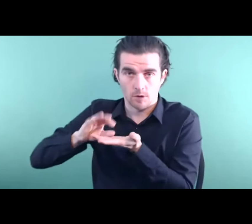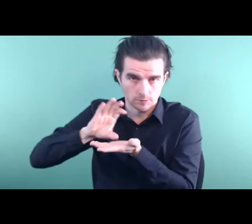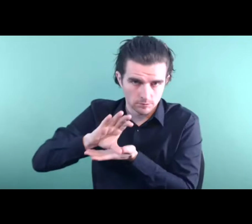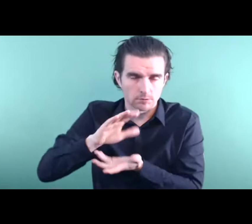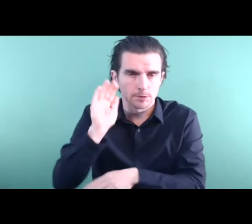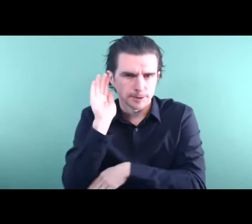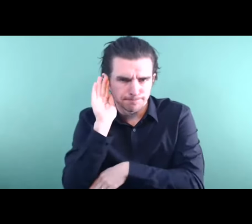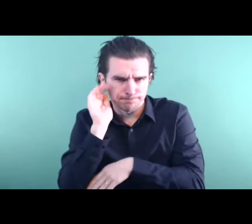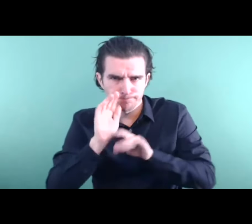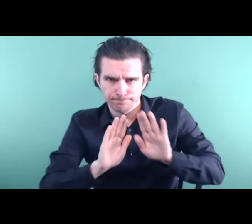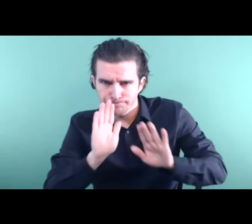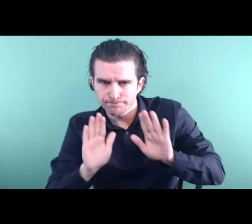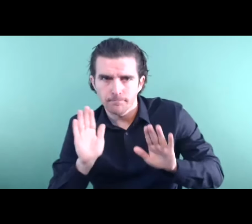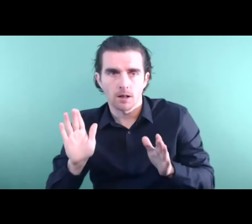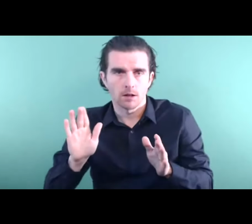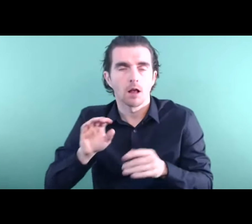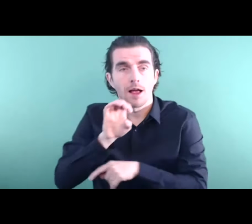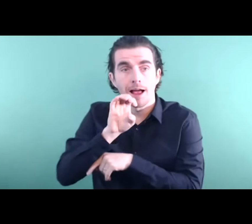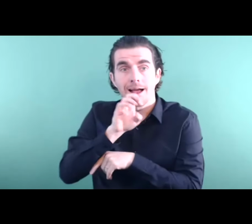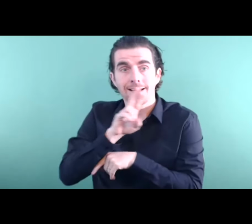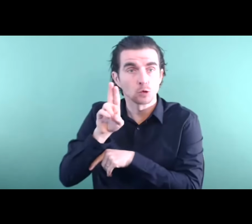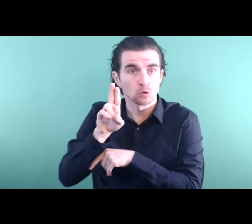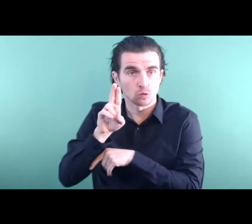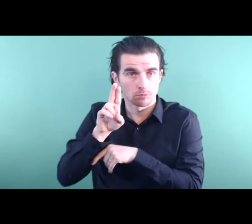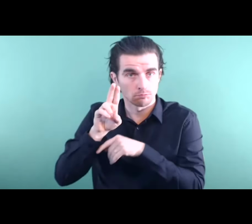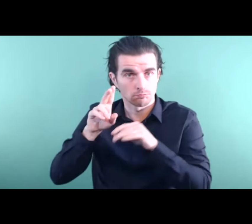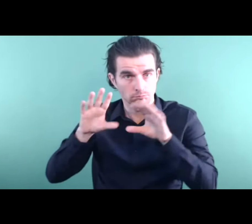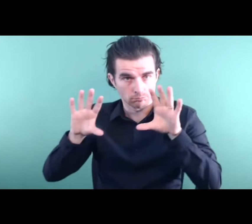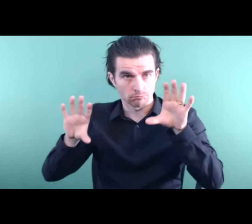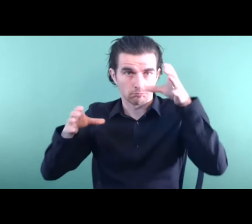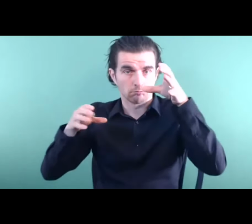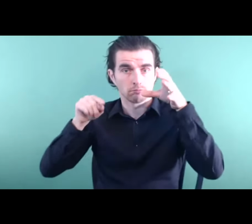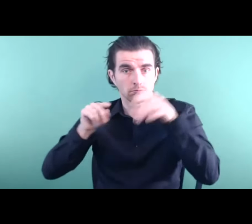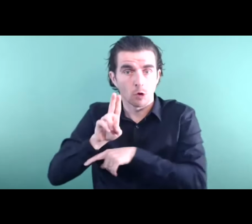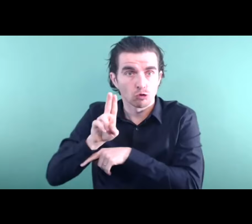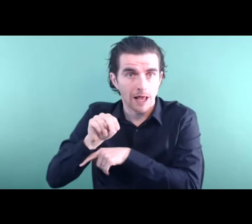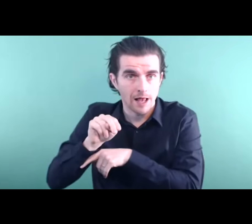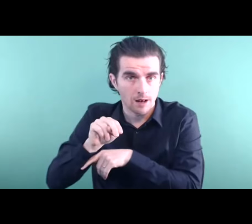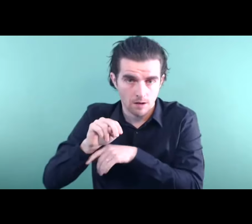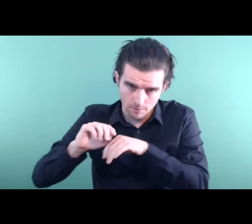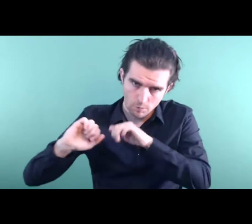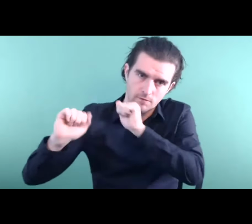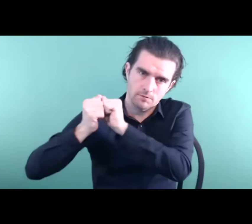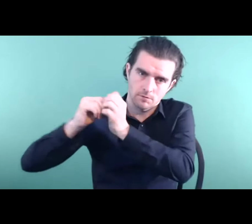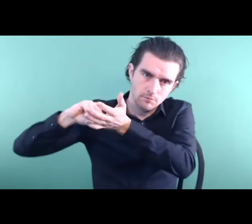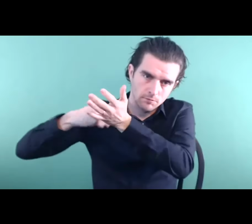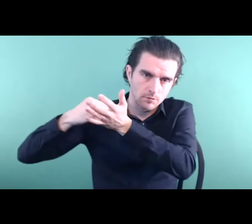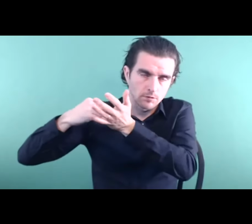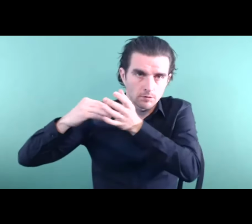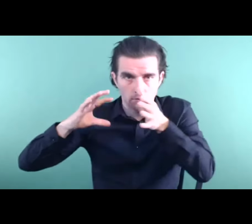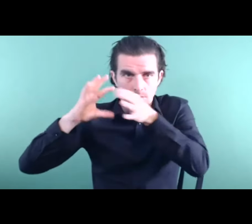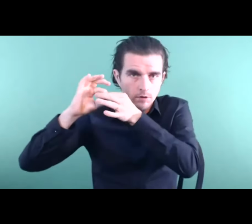the European Union has been reviewed by the UNCRPD committee, and there were some